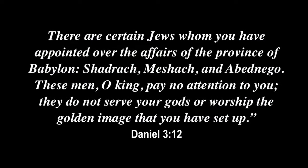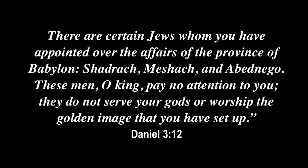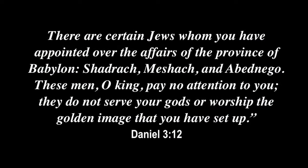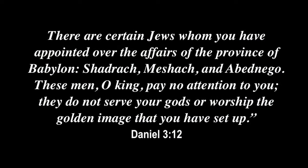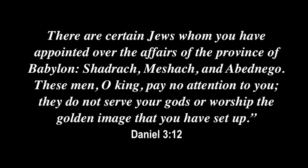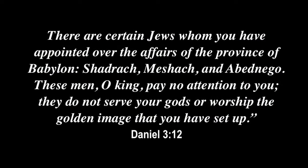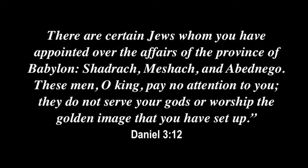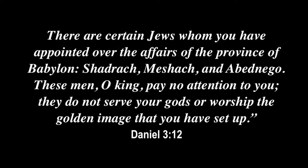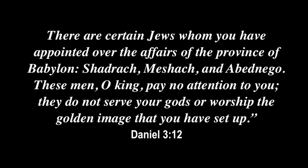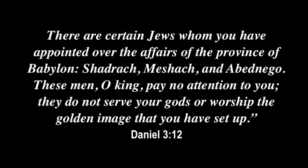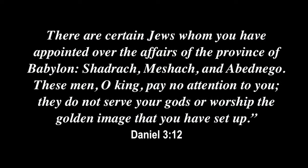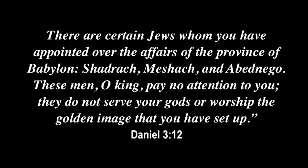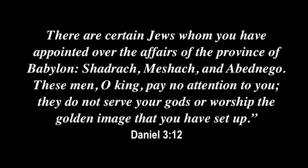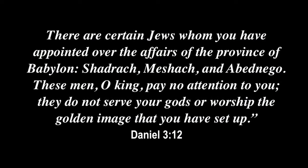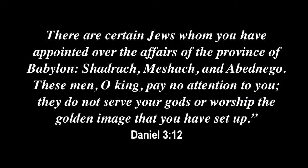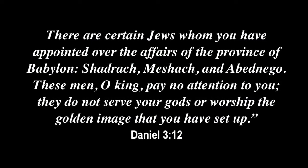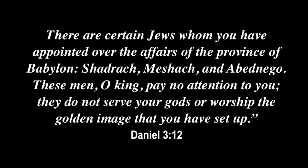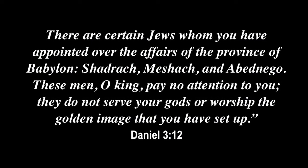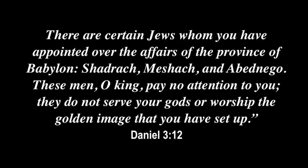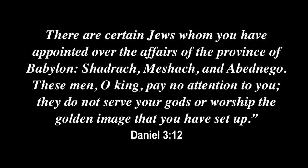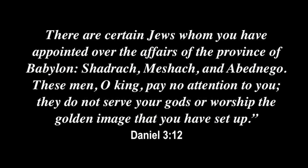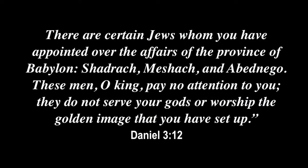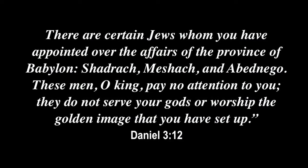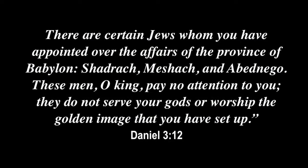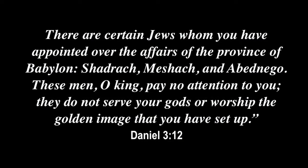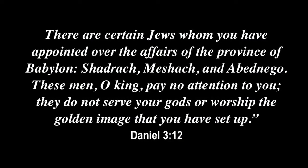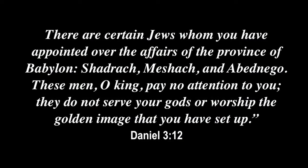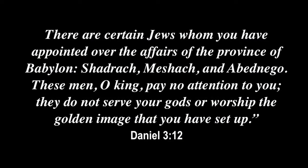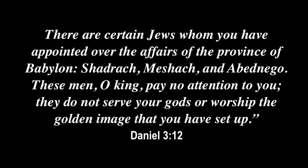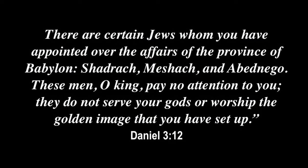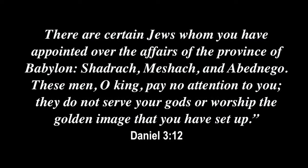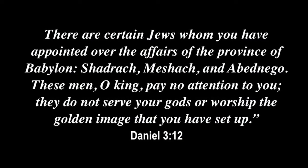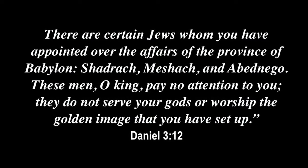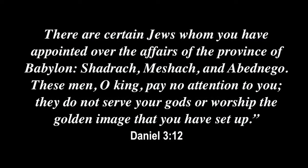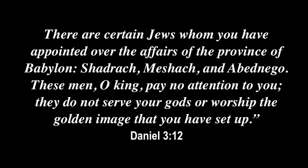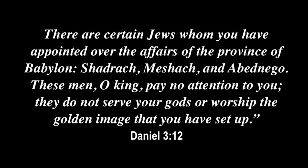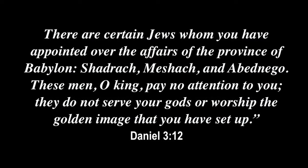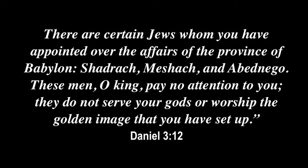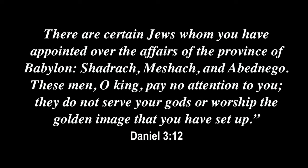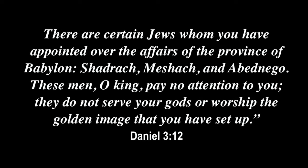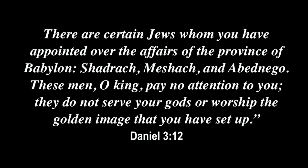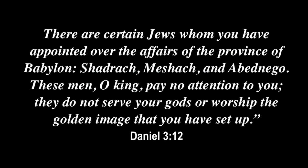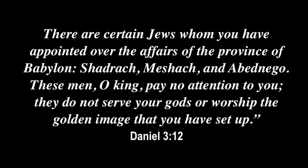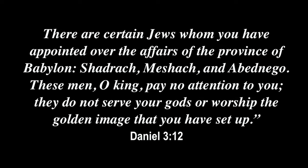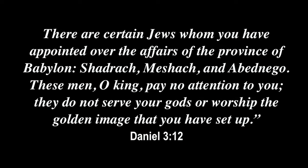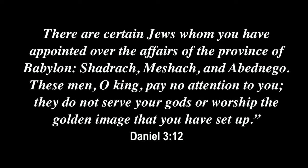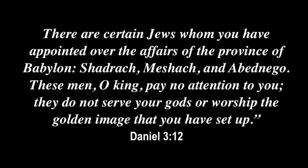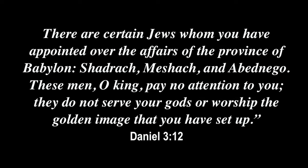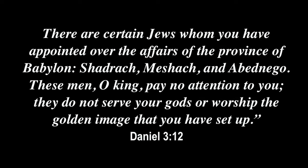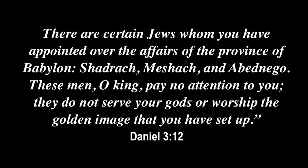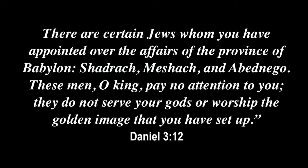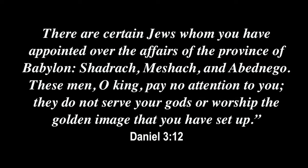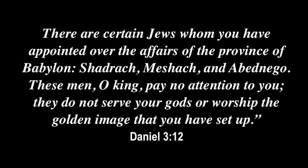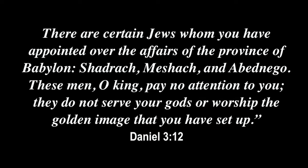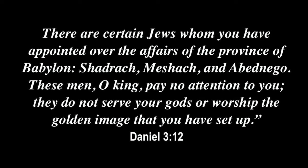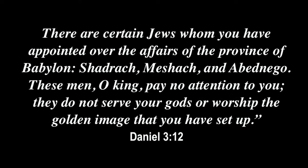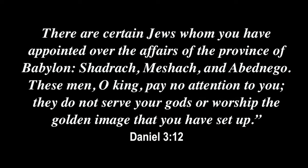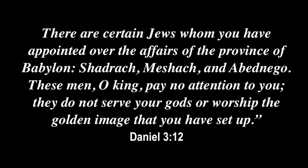There are certain Jews whom you have appointed over the affairs of the province of Babylon, Shadrach, Meshach, and Abednego. These men, O king, pay